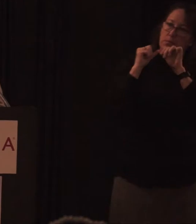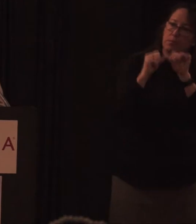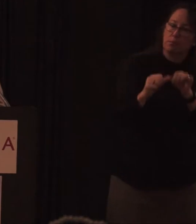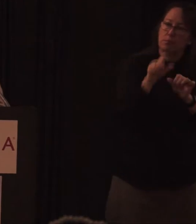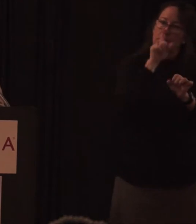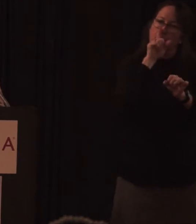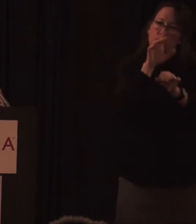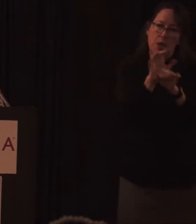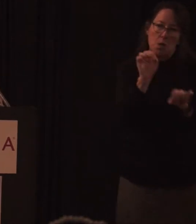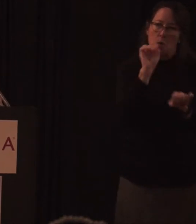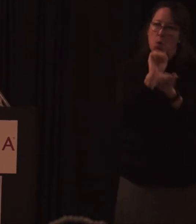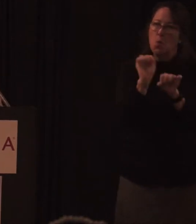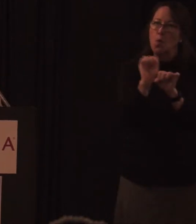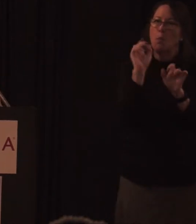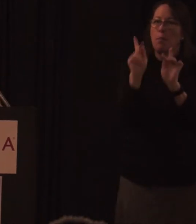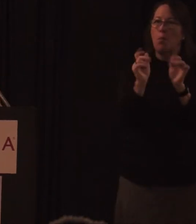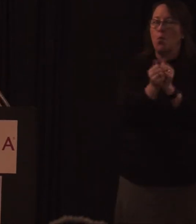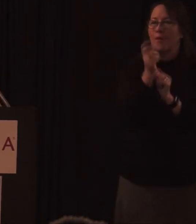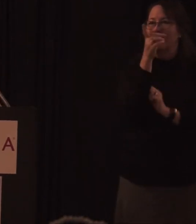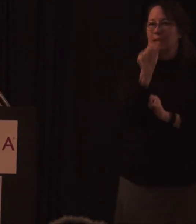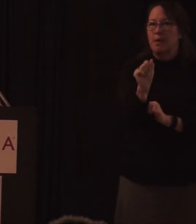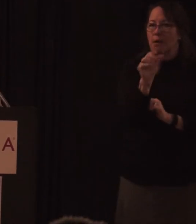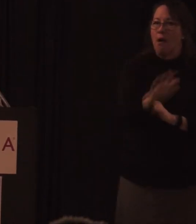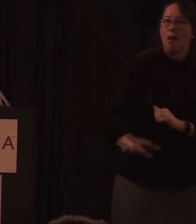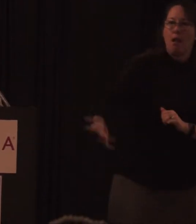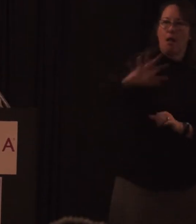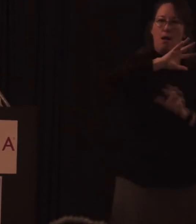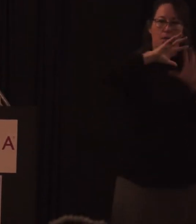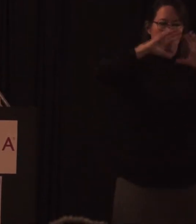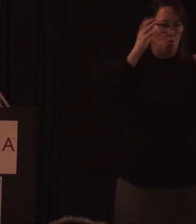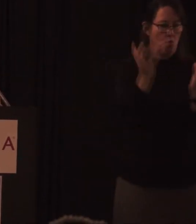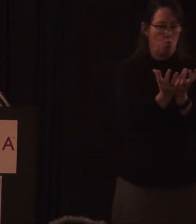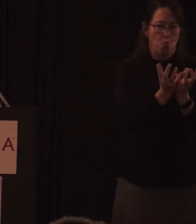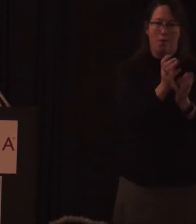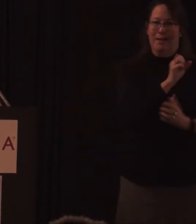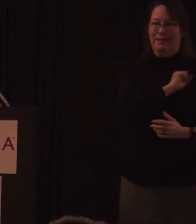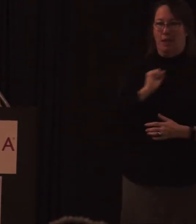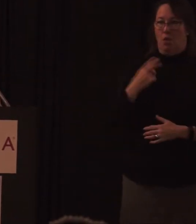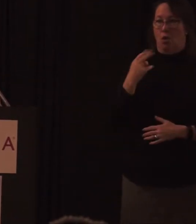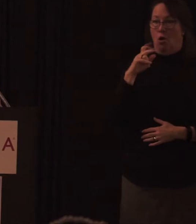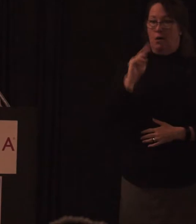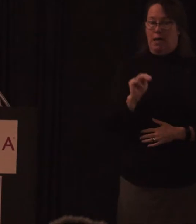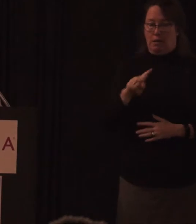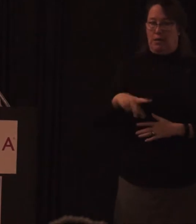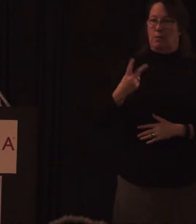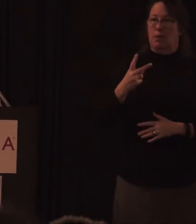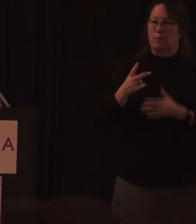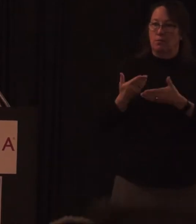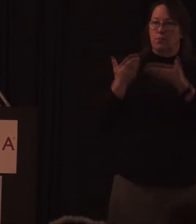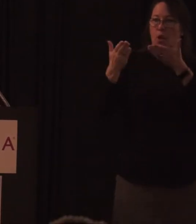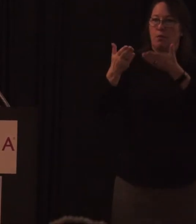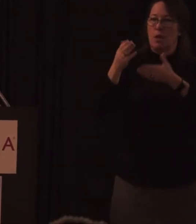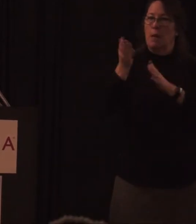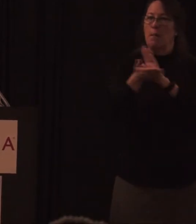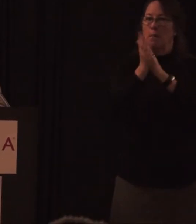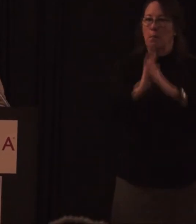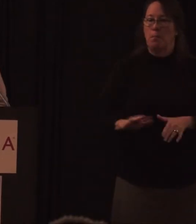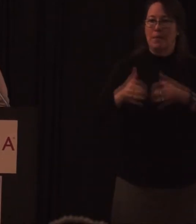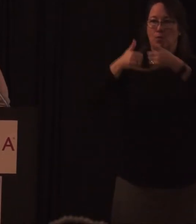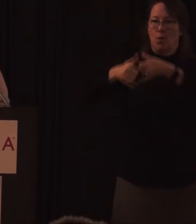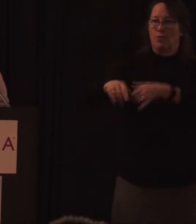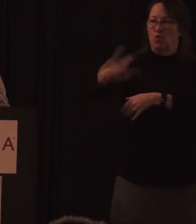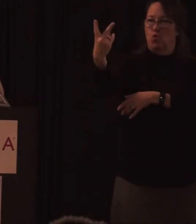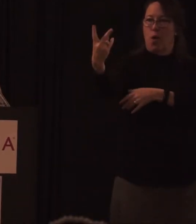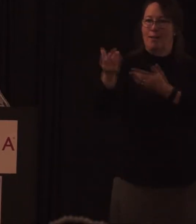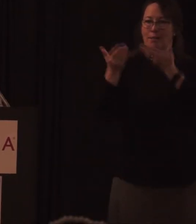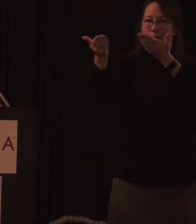and dedicated work to people with disabilities around the world, Senator Harkin was twice nominated for the Nobel Peace Prize. It